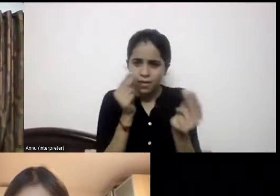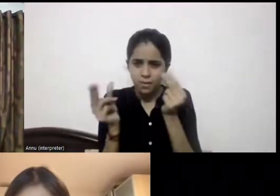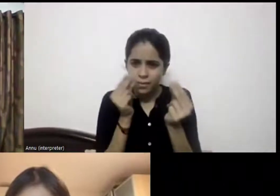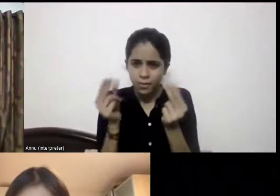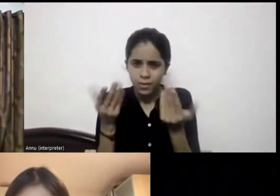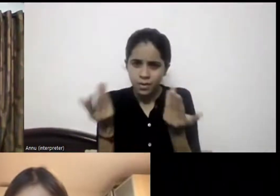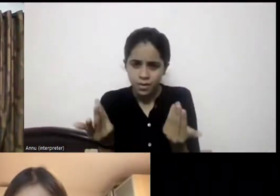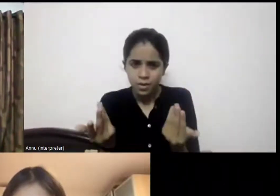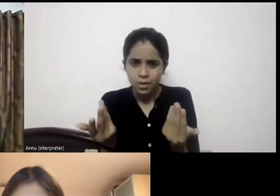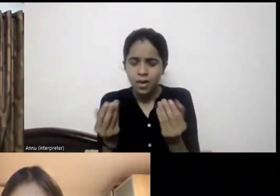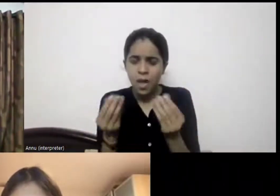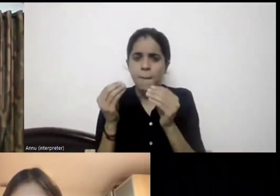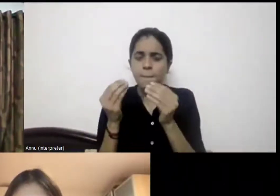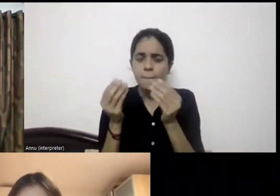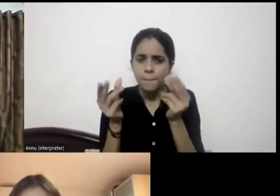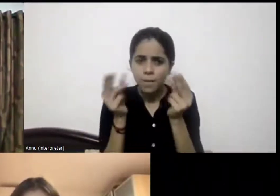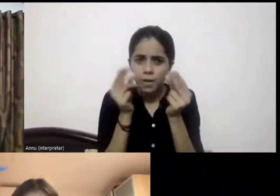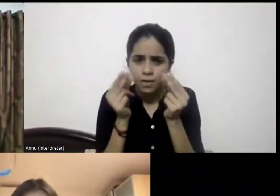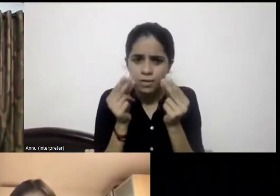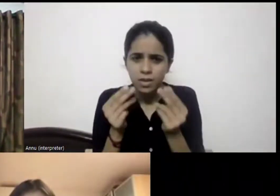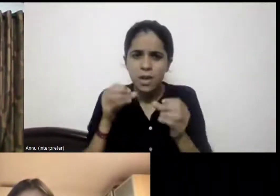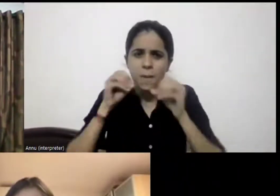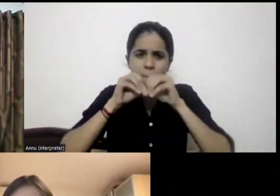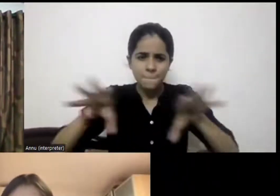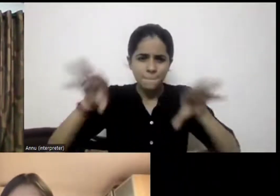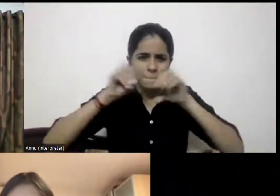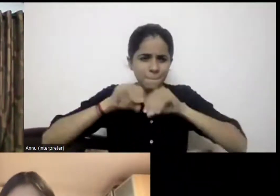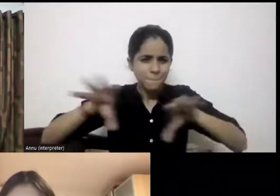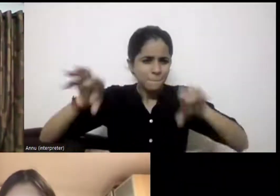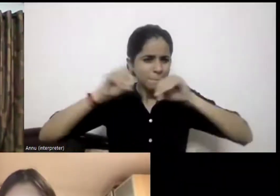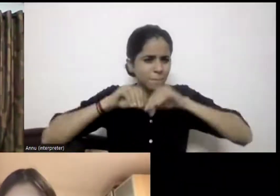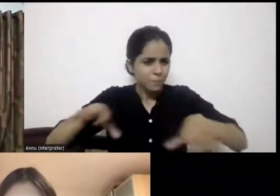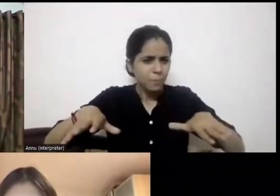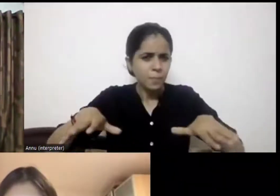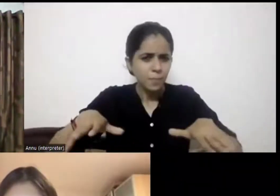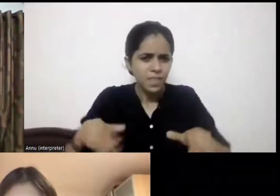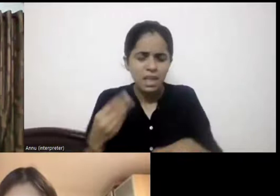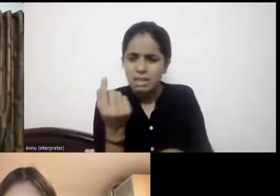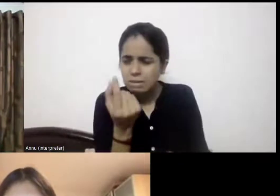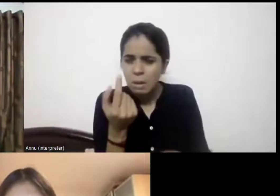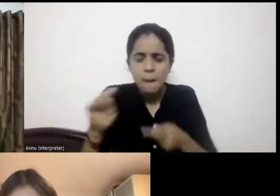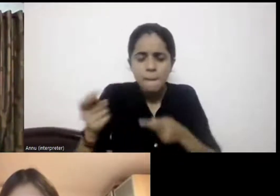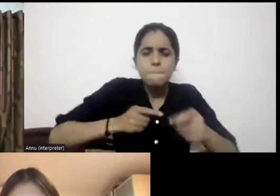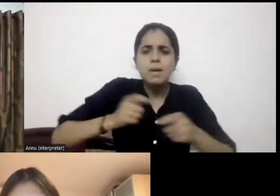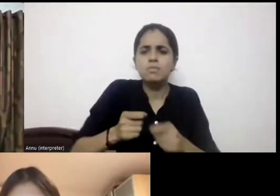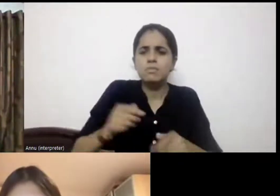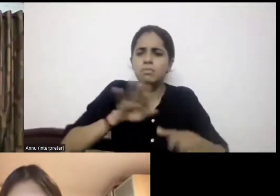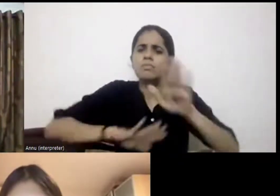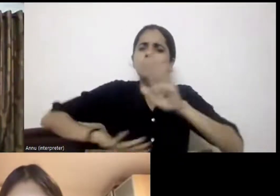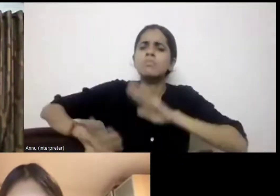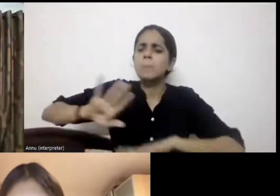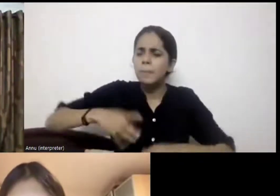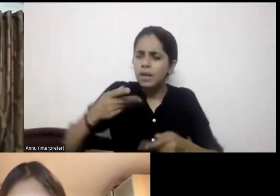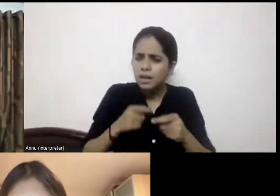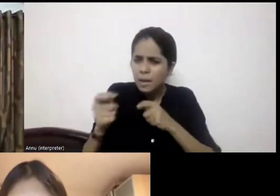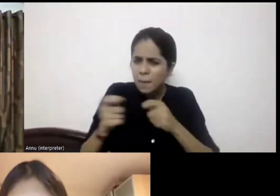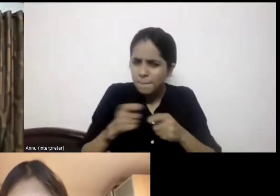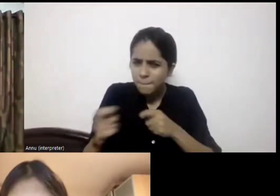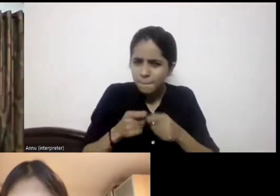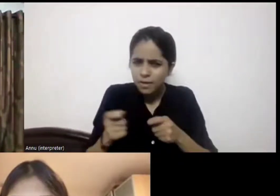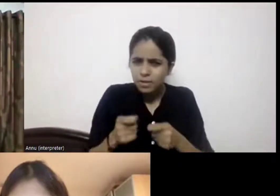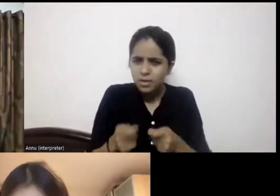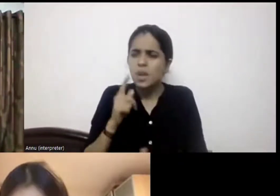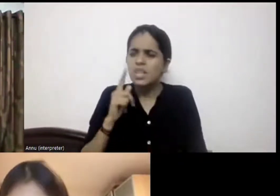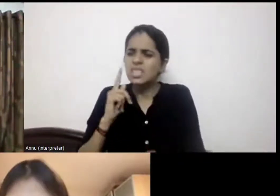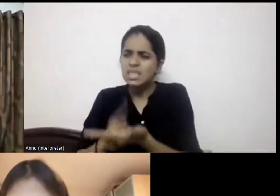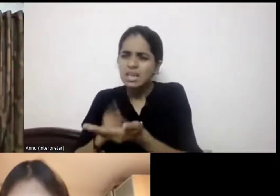a product to be marketed in a way that it has to do certain business, right? So it has certain